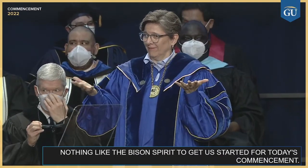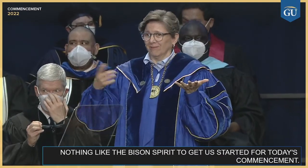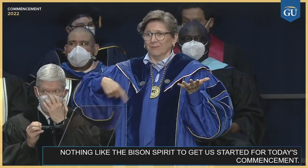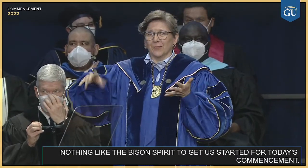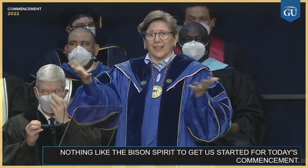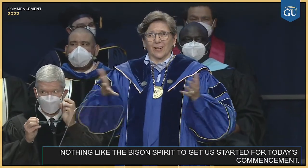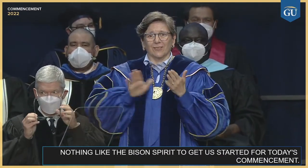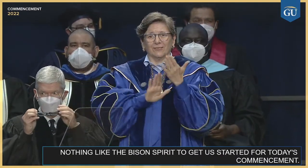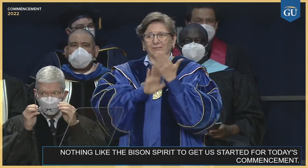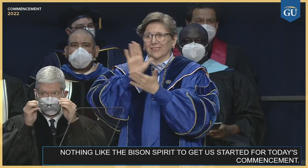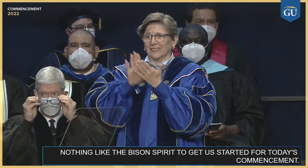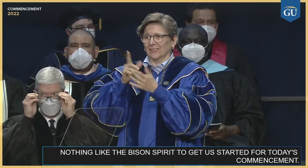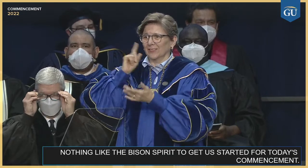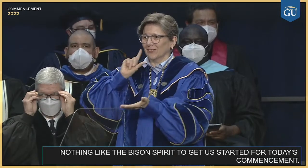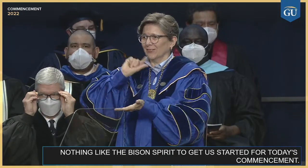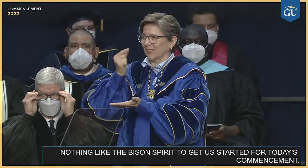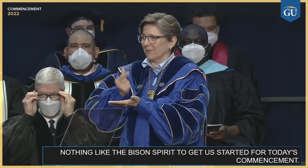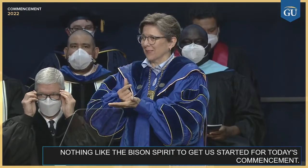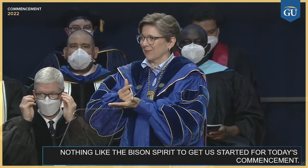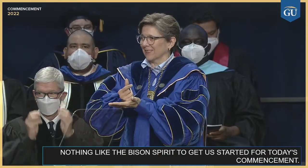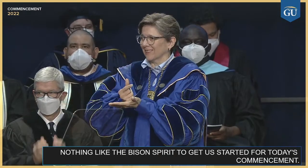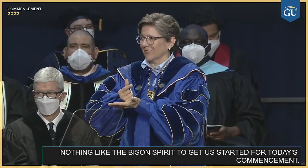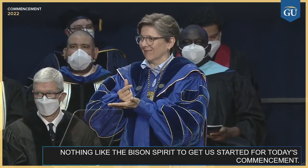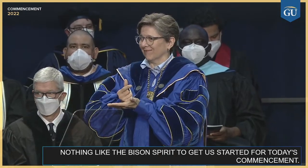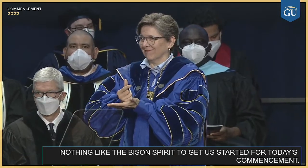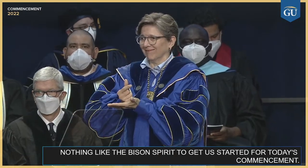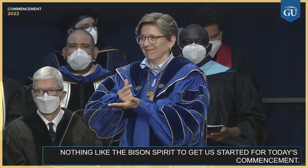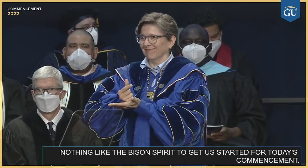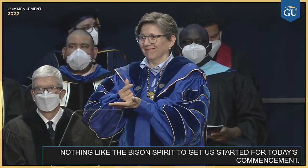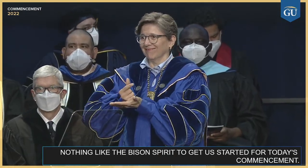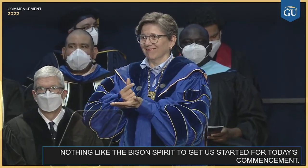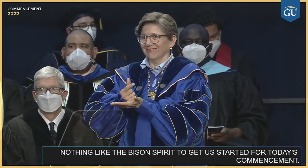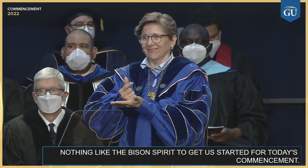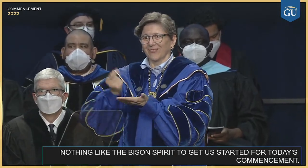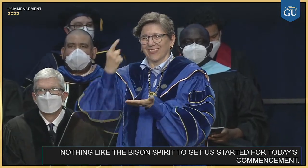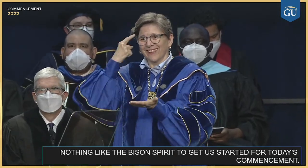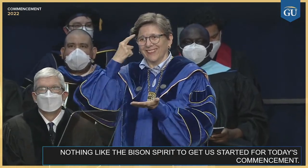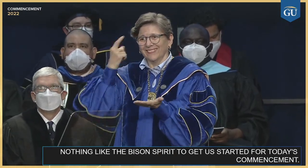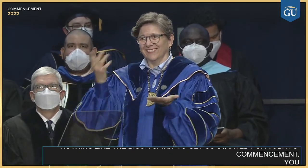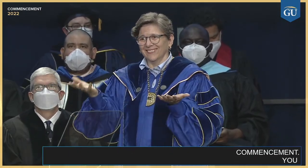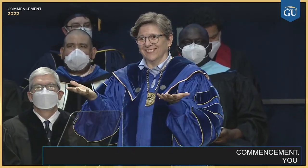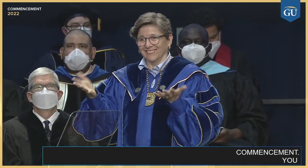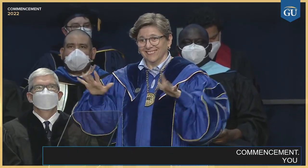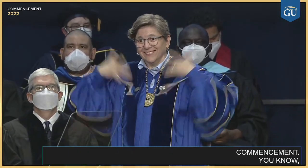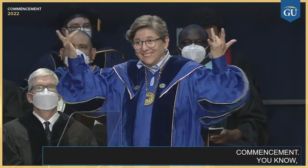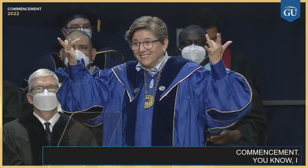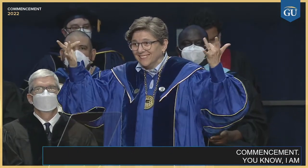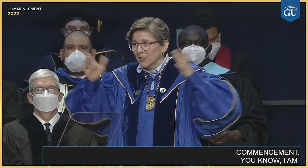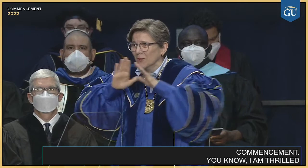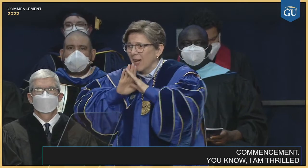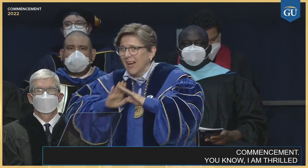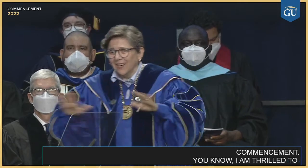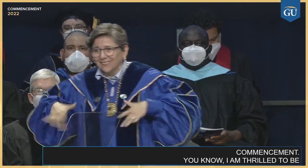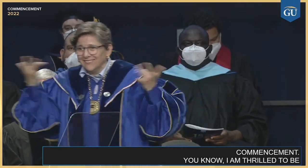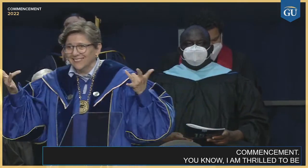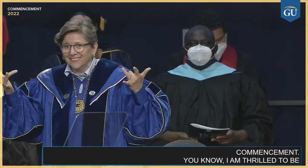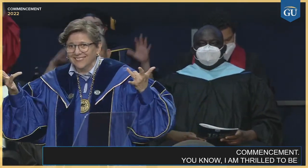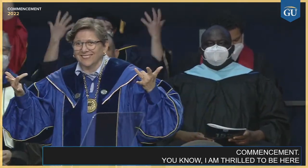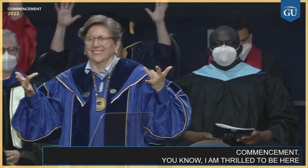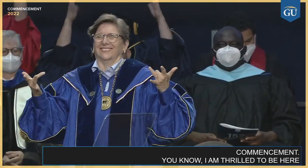You know, I am thrilled to be here, finally face to face for this commencement ceremony. What do you think? I don't know, you're a bit quiet. Isn't